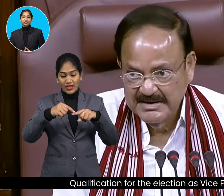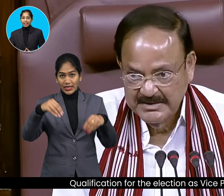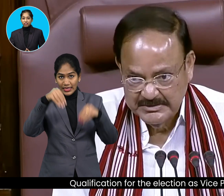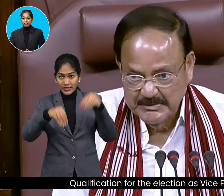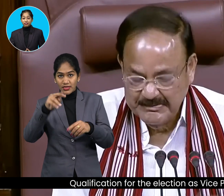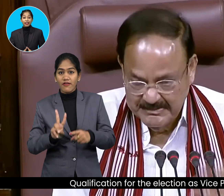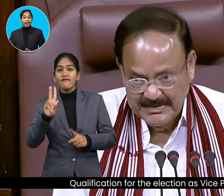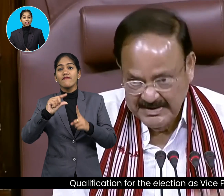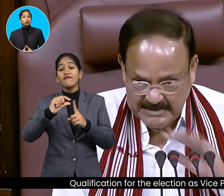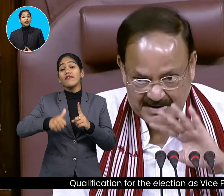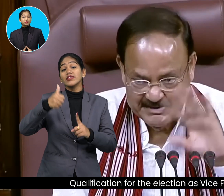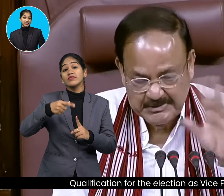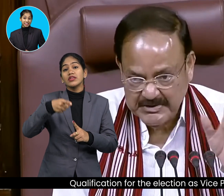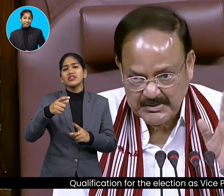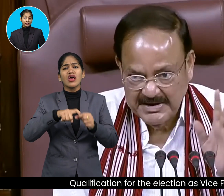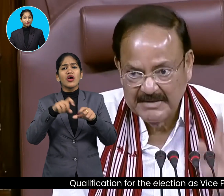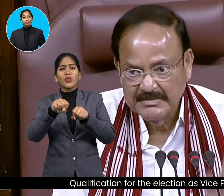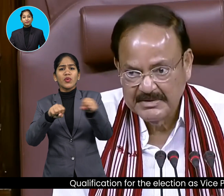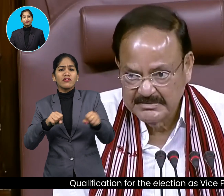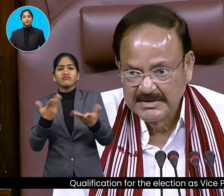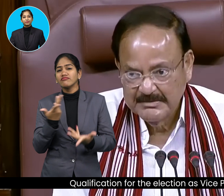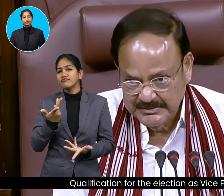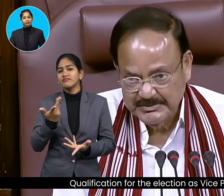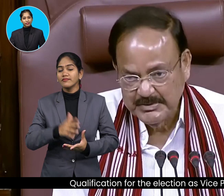Qualification for the election as Vice President.